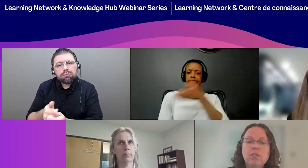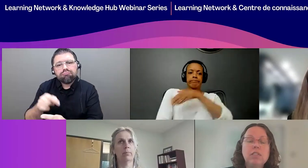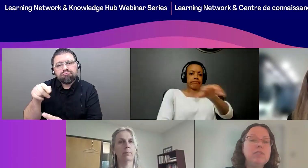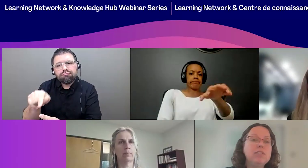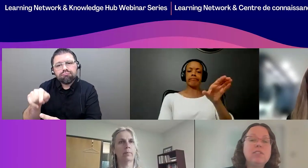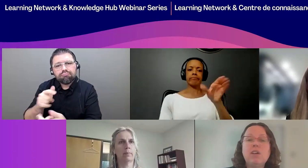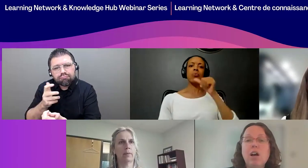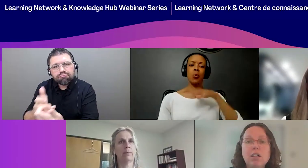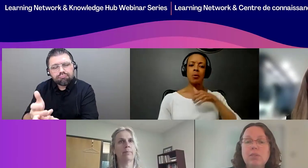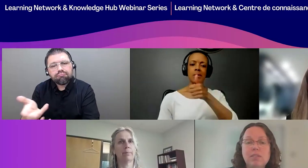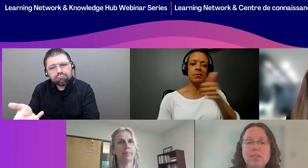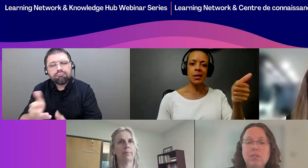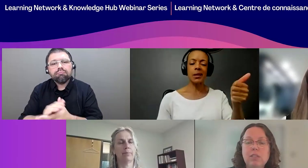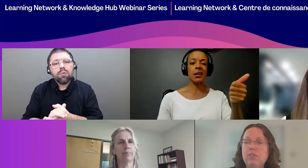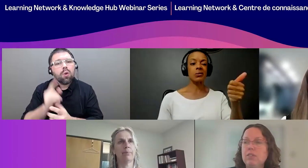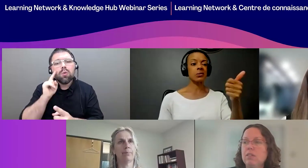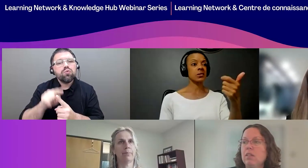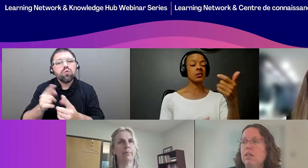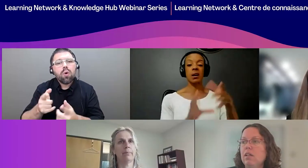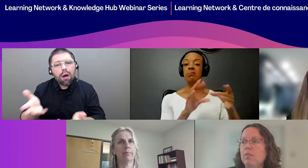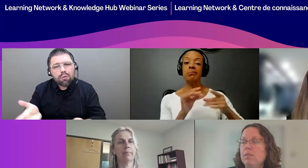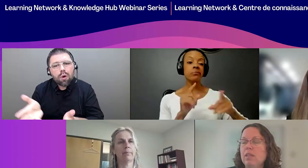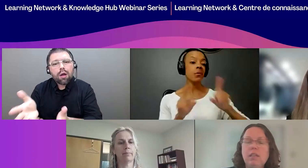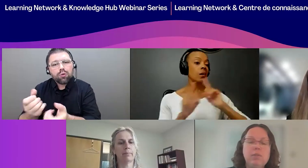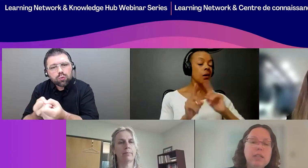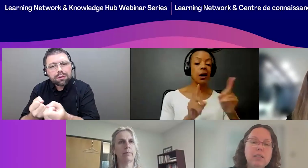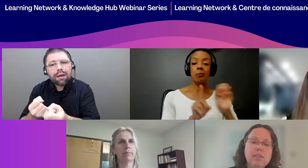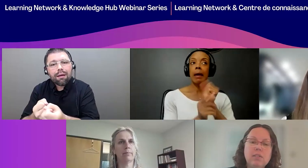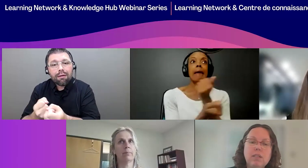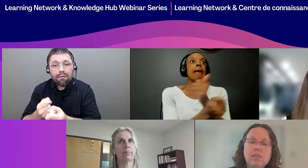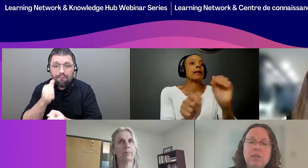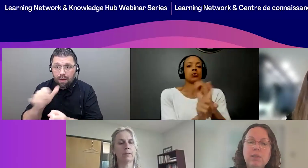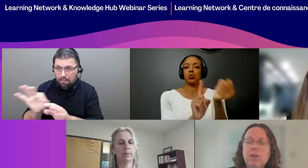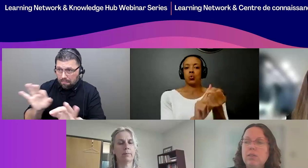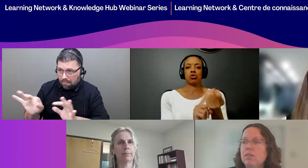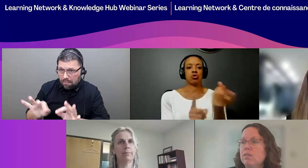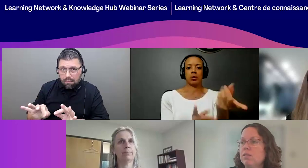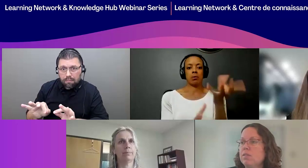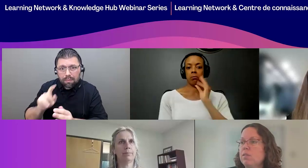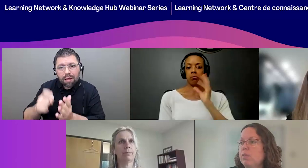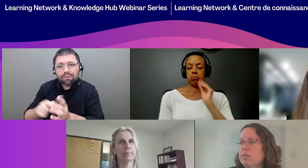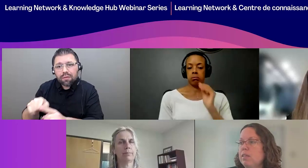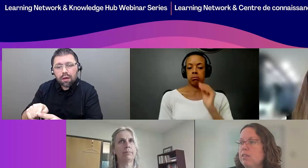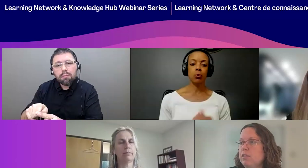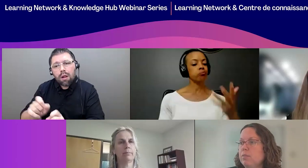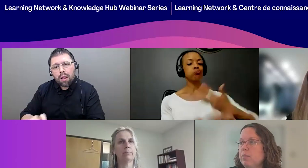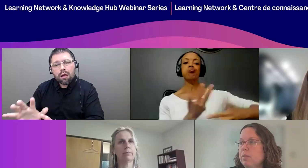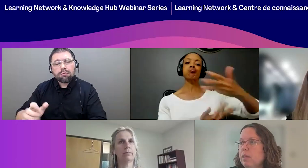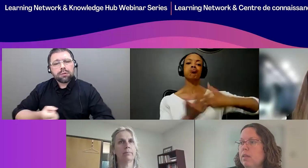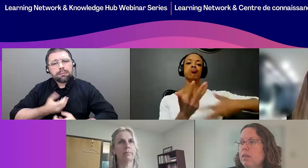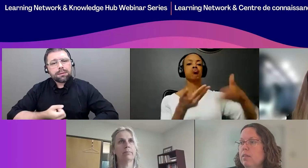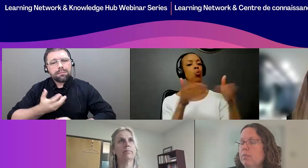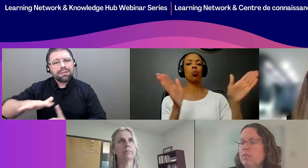wanted to talk to, or even just to talk about the situation that they were in. So that's why we called it a social support